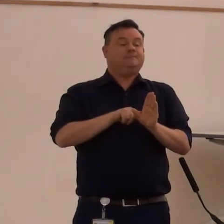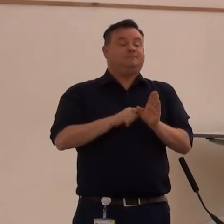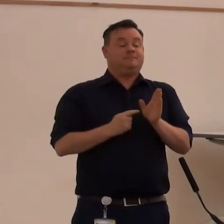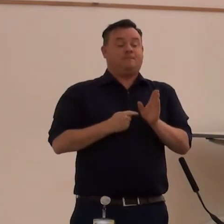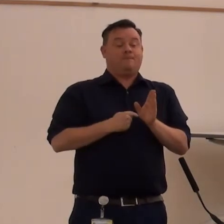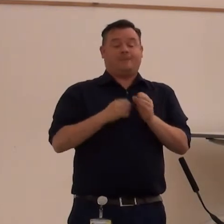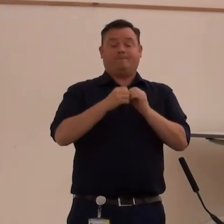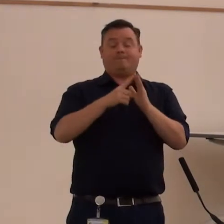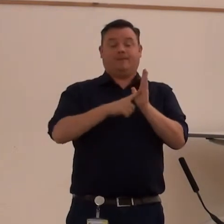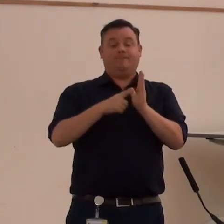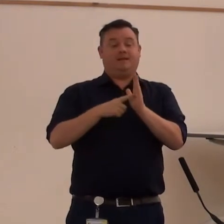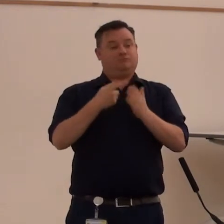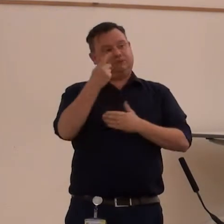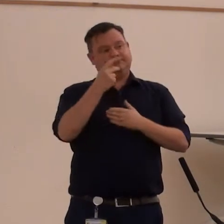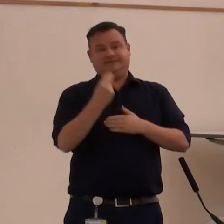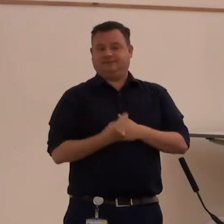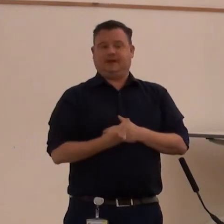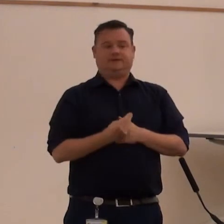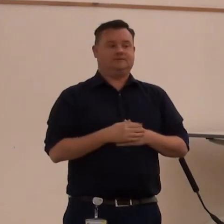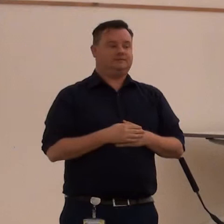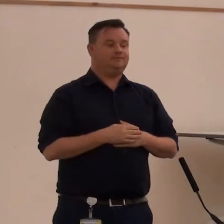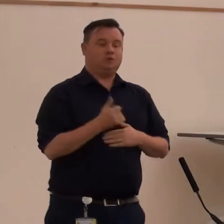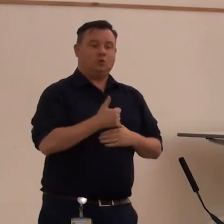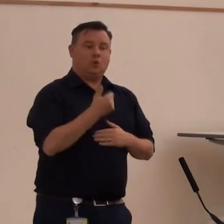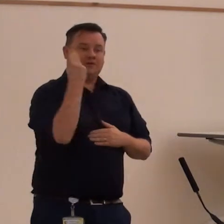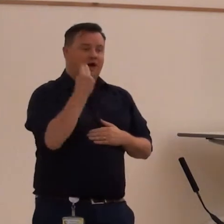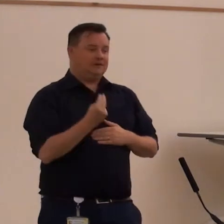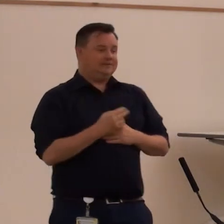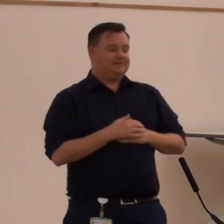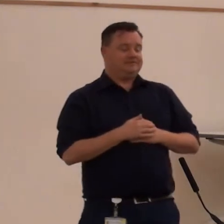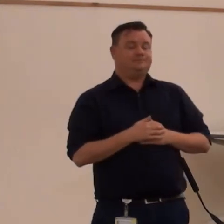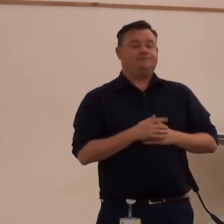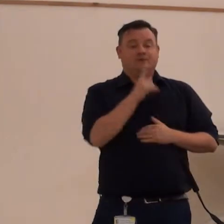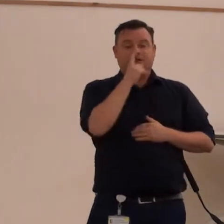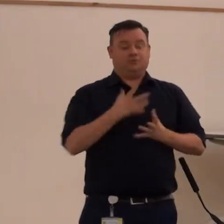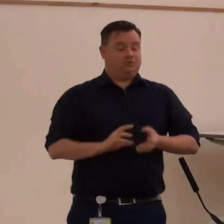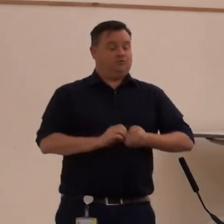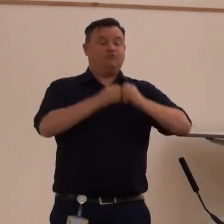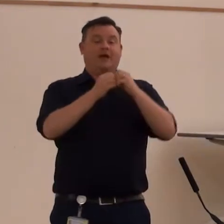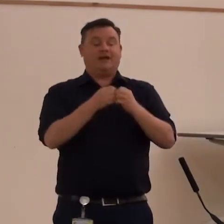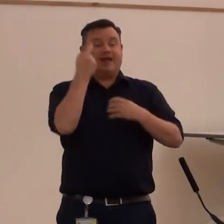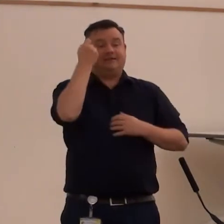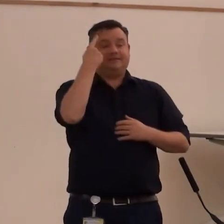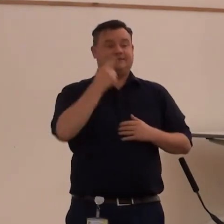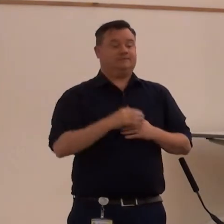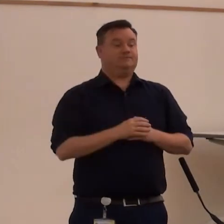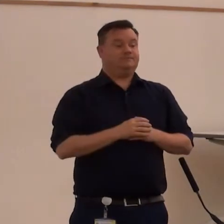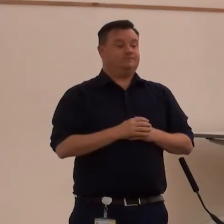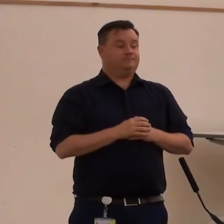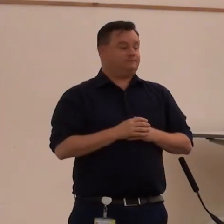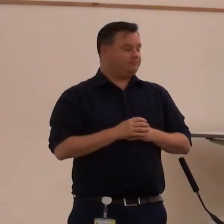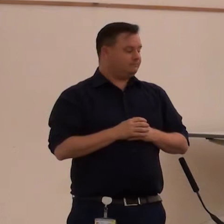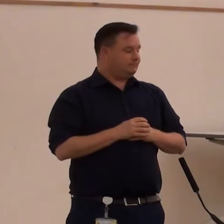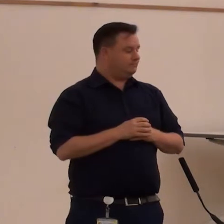of the designs because he was a good artist. And so we came up with the ideas and then Andy designed